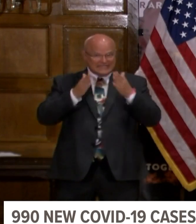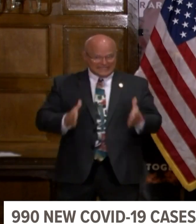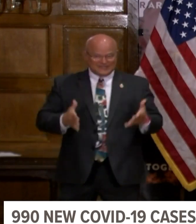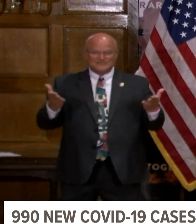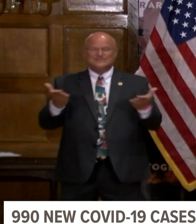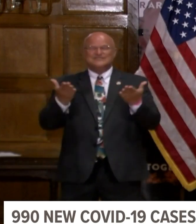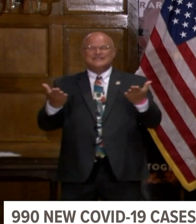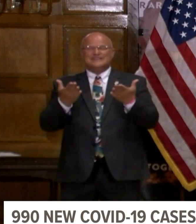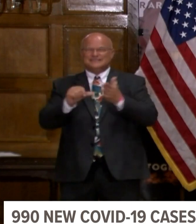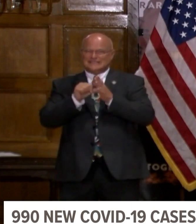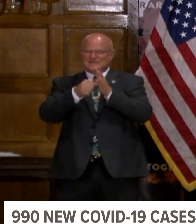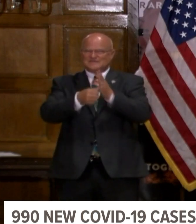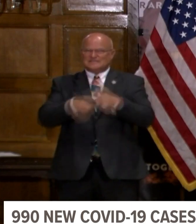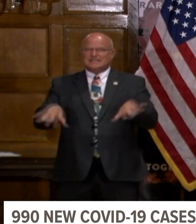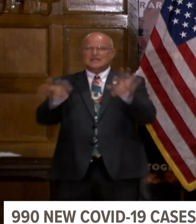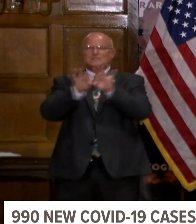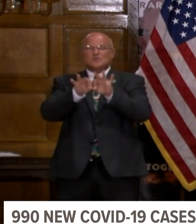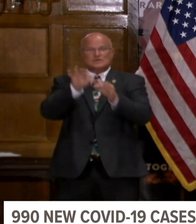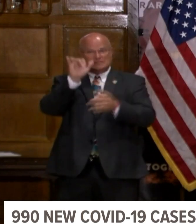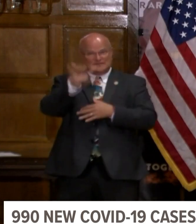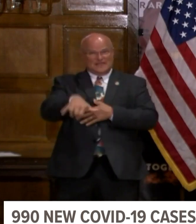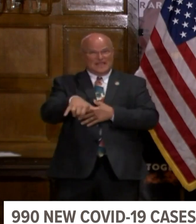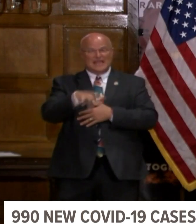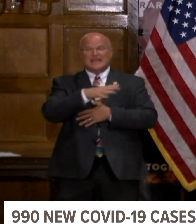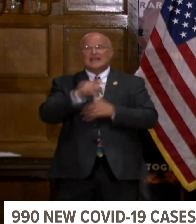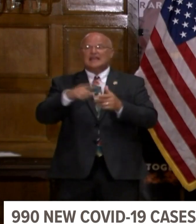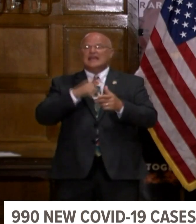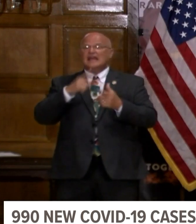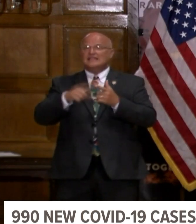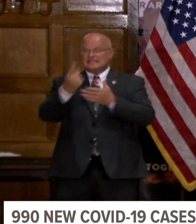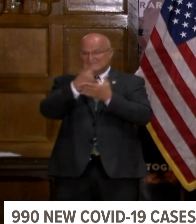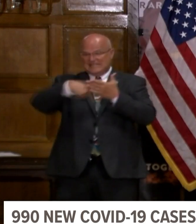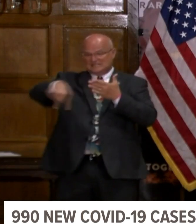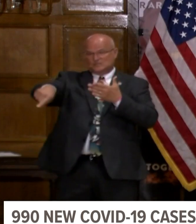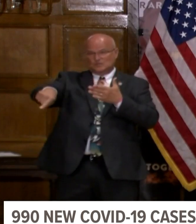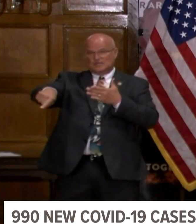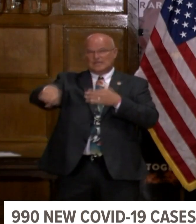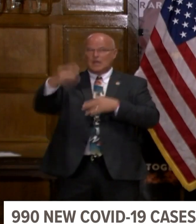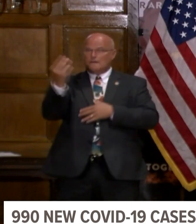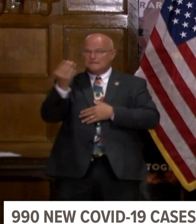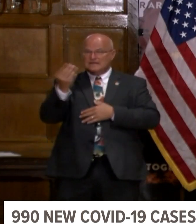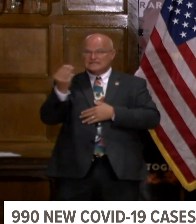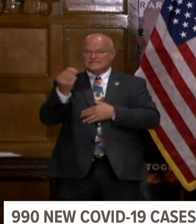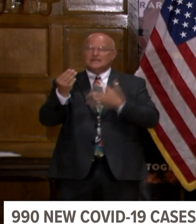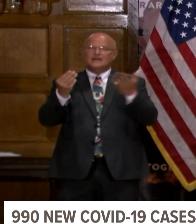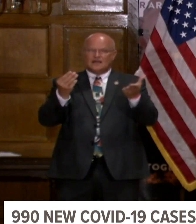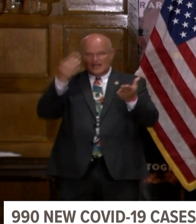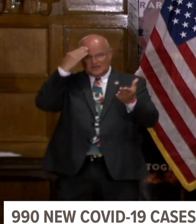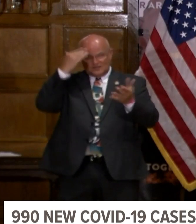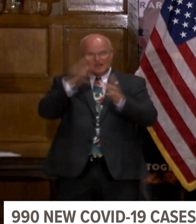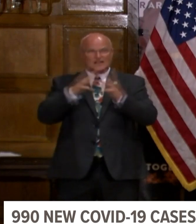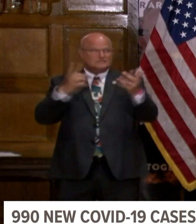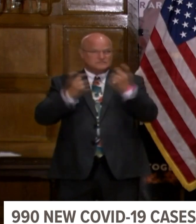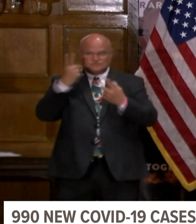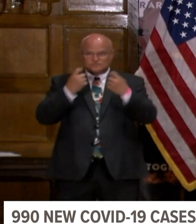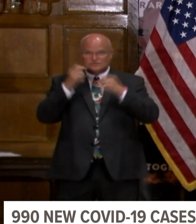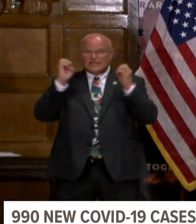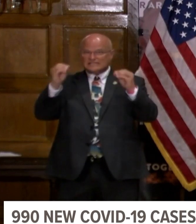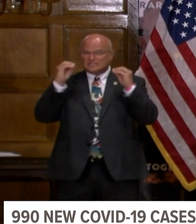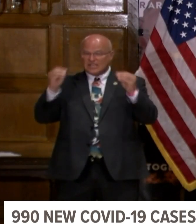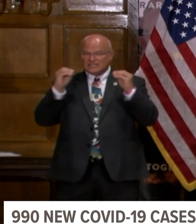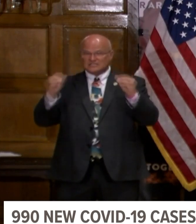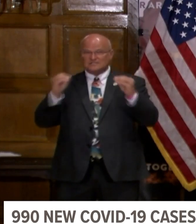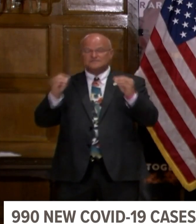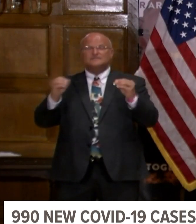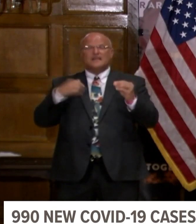leaders that are here to emphasize the importance of that. And then next week, on Monday, by the way, I know you've had a lot of questions on